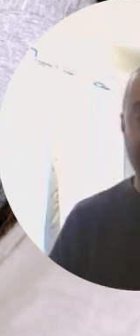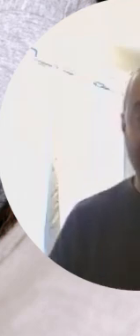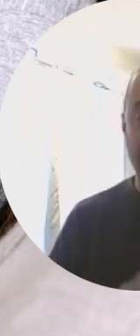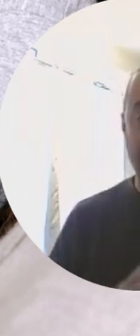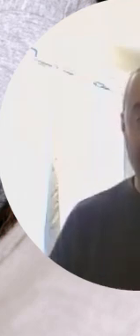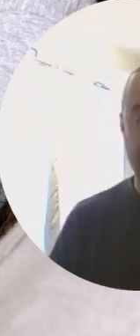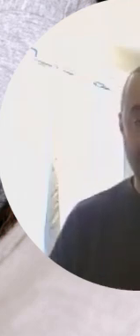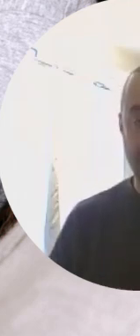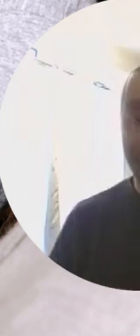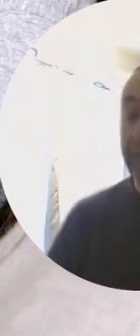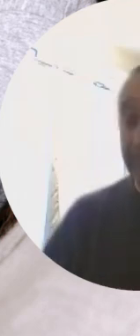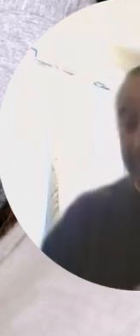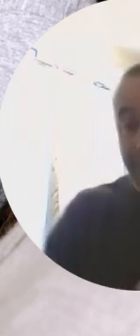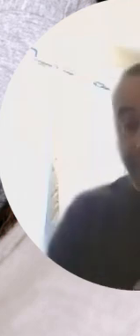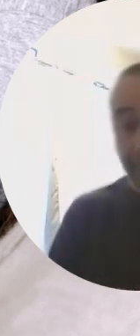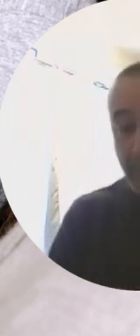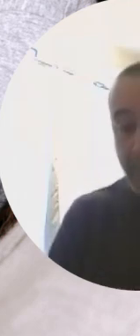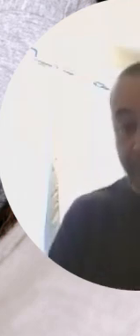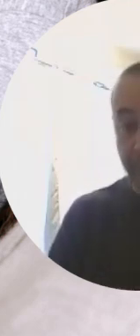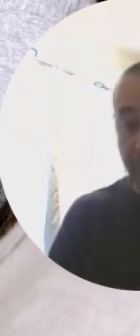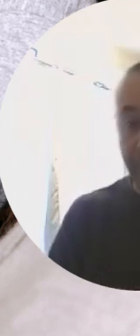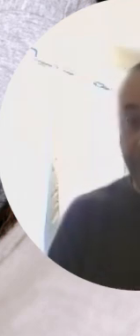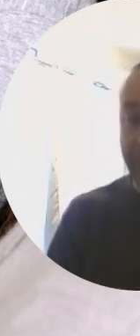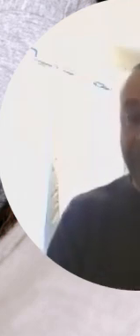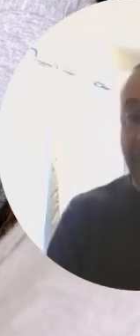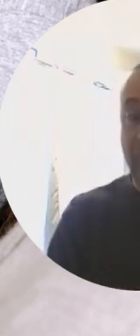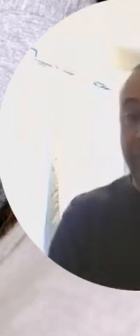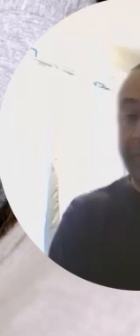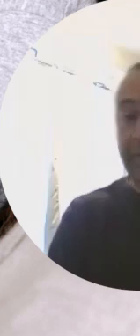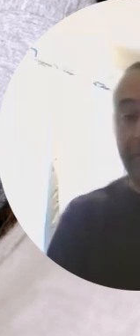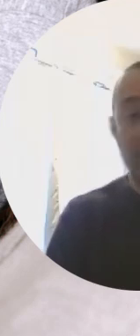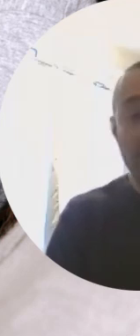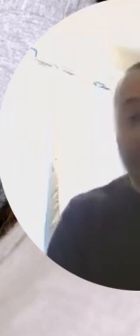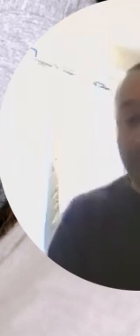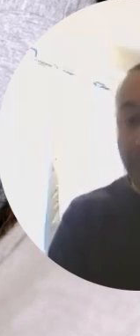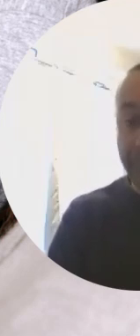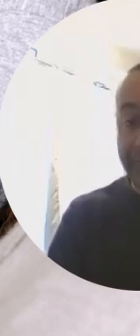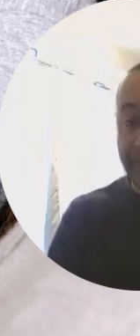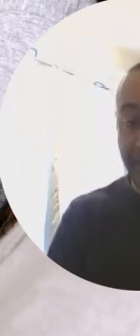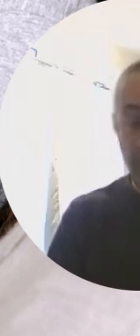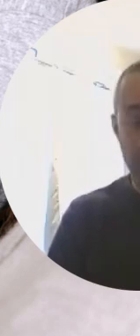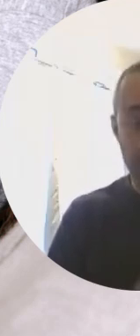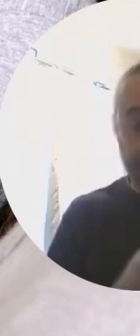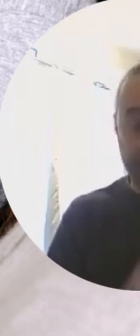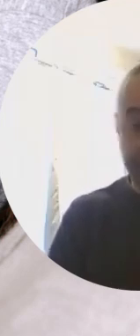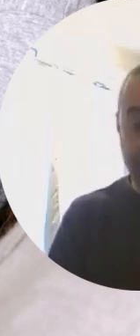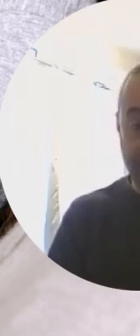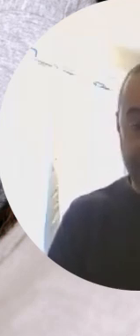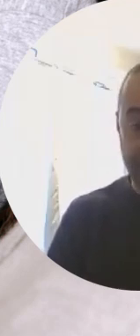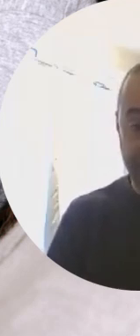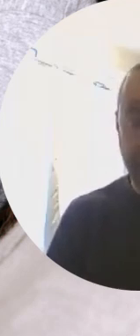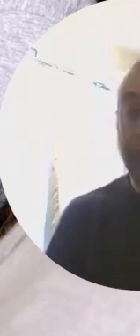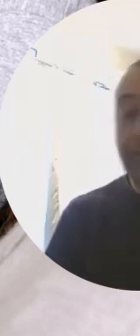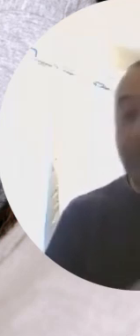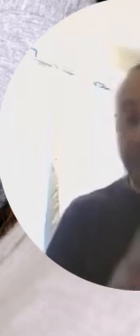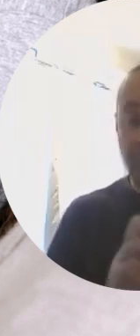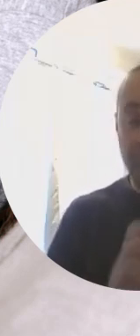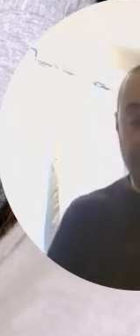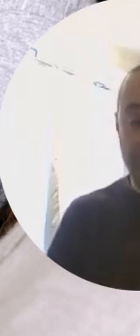their environment. Therefore, the child will become more confident, less frustrated, will enjoy the